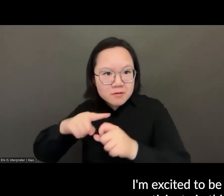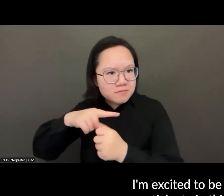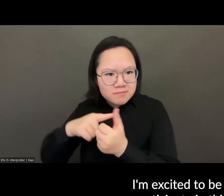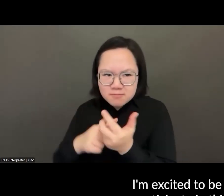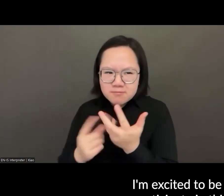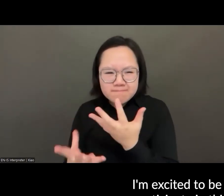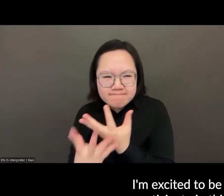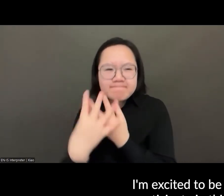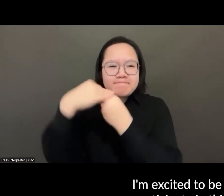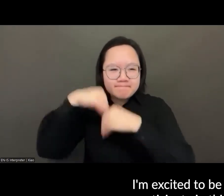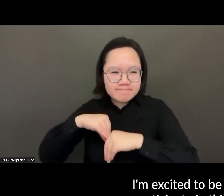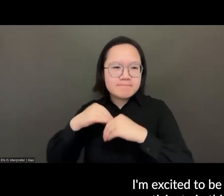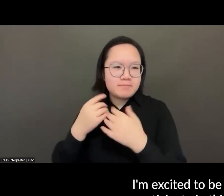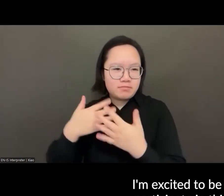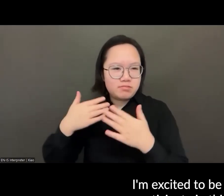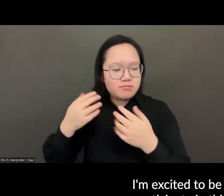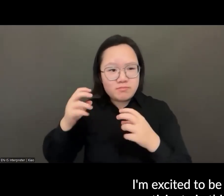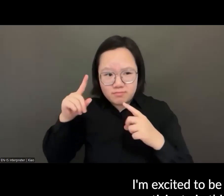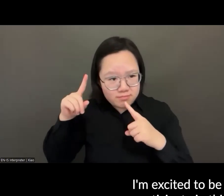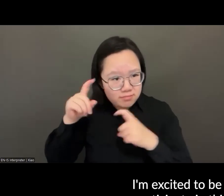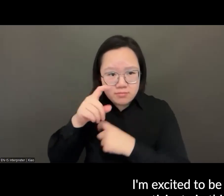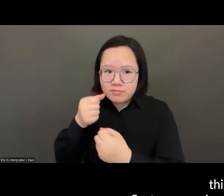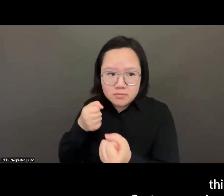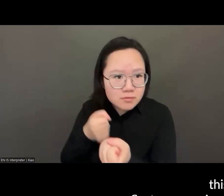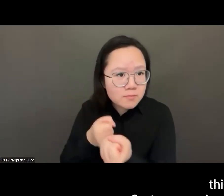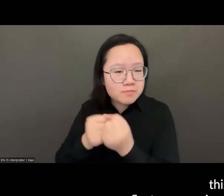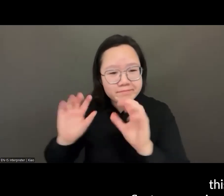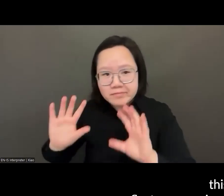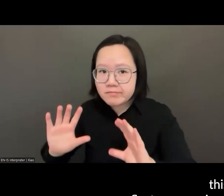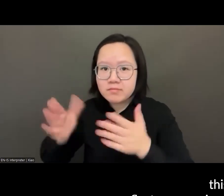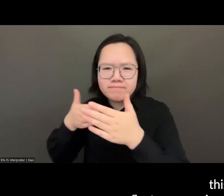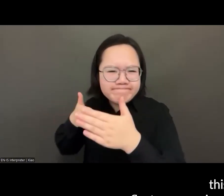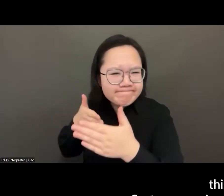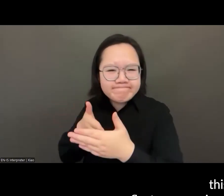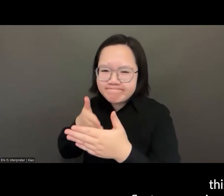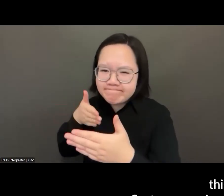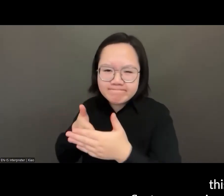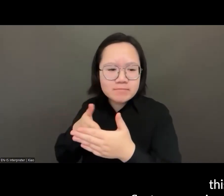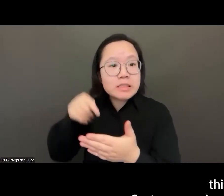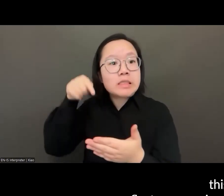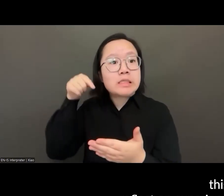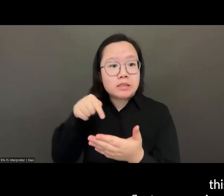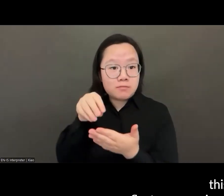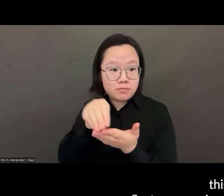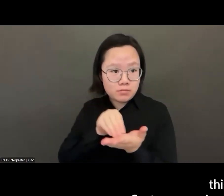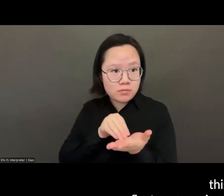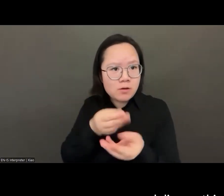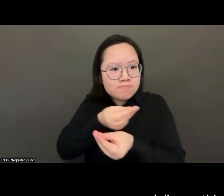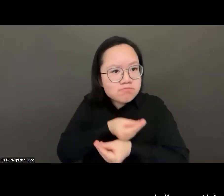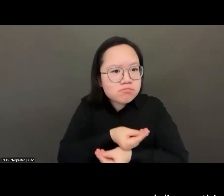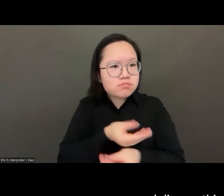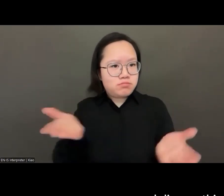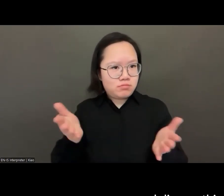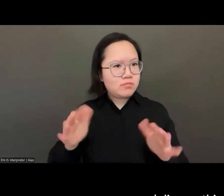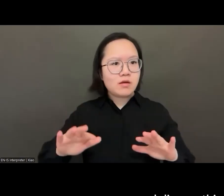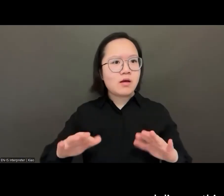to moderate and participate in this discussion, to launch this paper, reflect on experiences from the program,